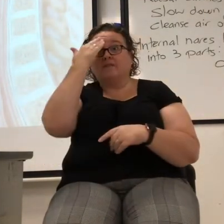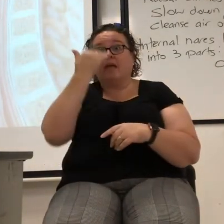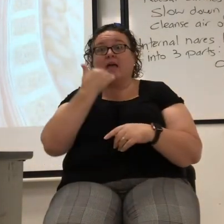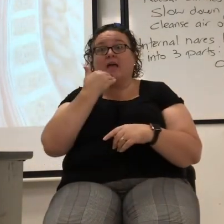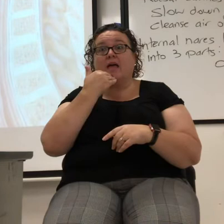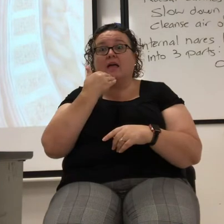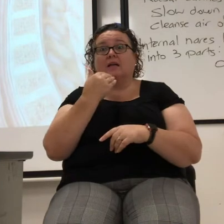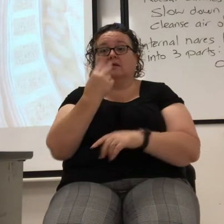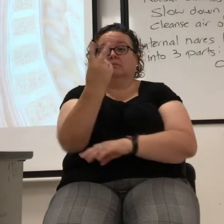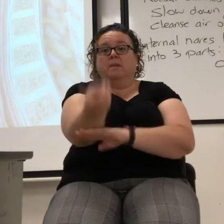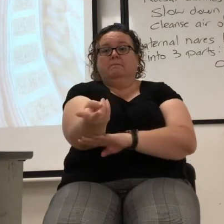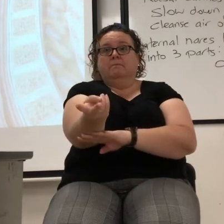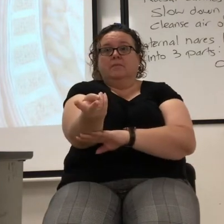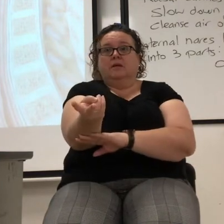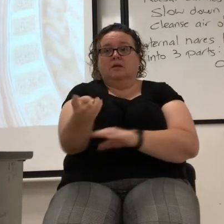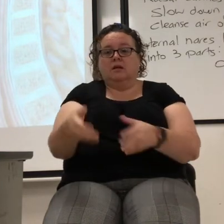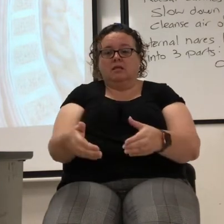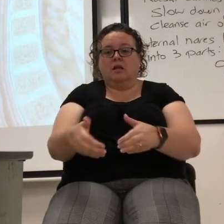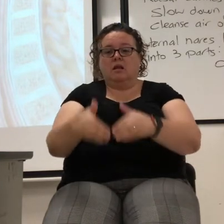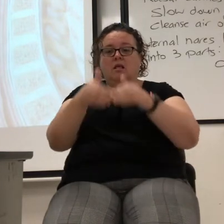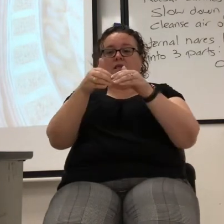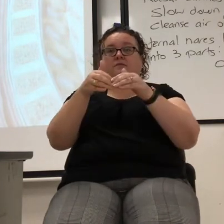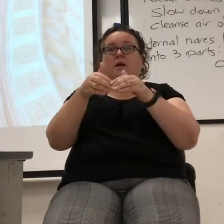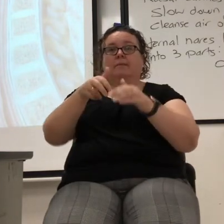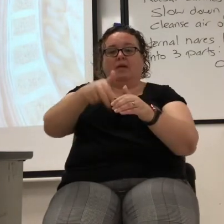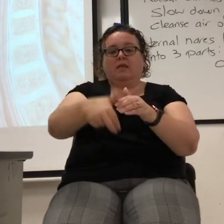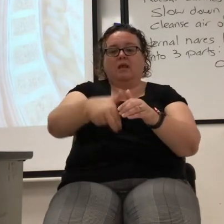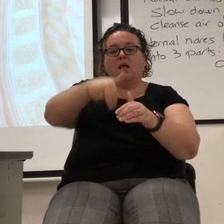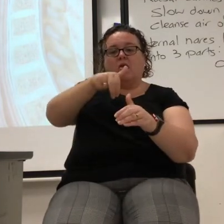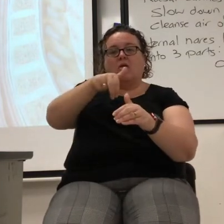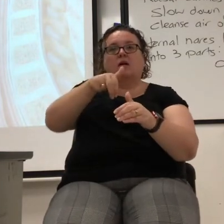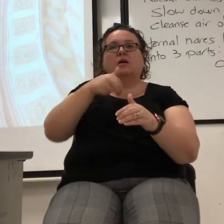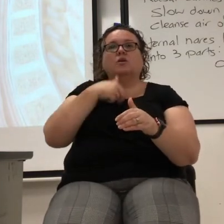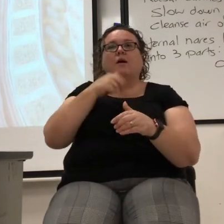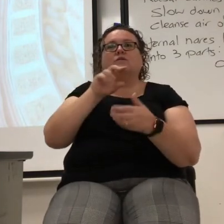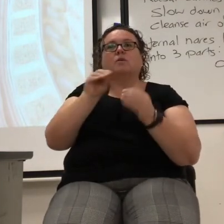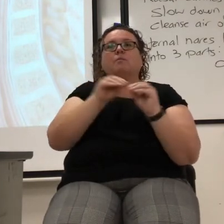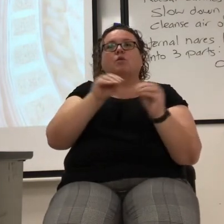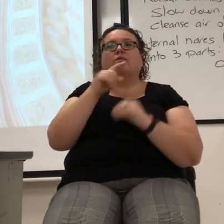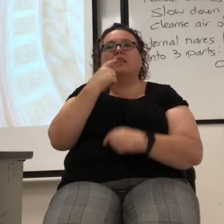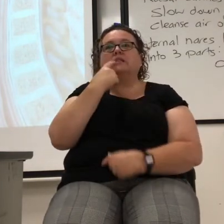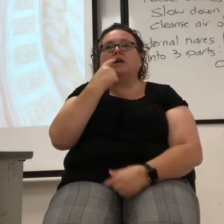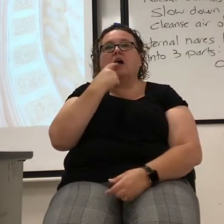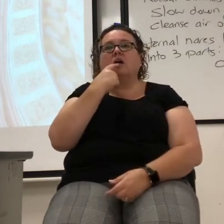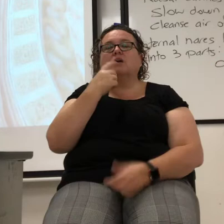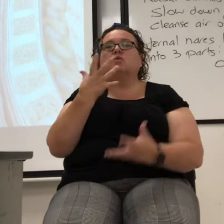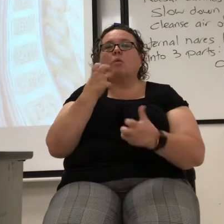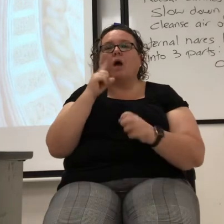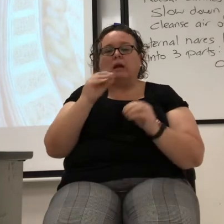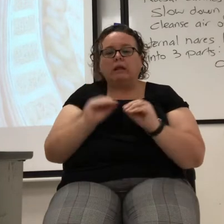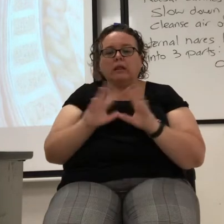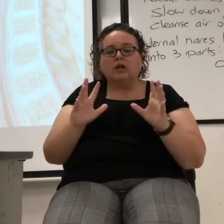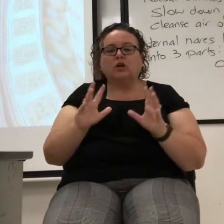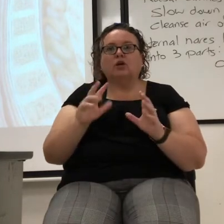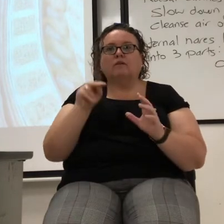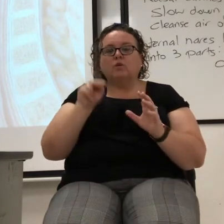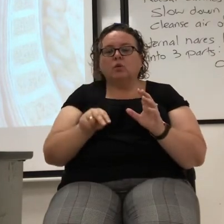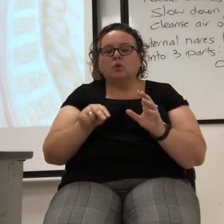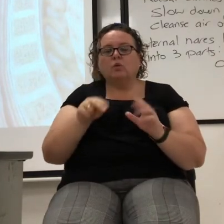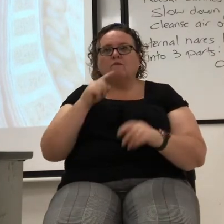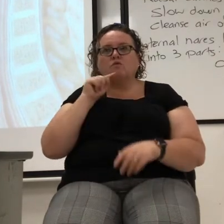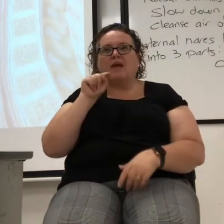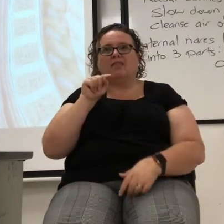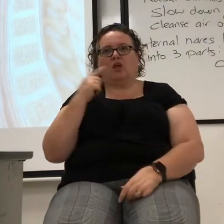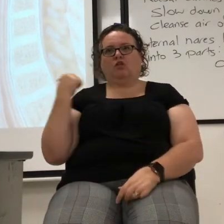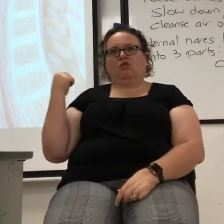they always teach the paramedics, you get that blade in there, you lift up to move the tongue out of the way. You're trying to get a clear view of right